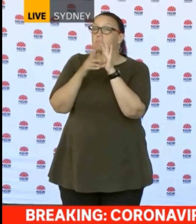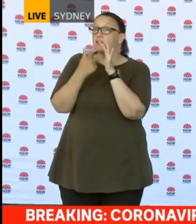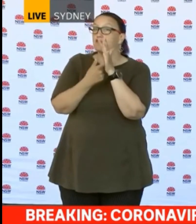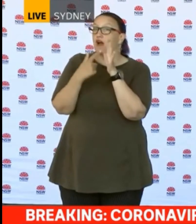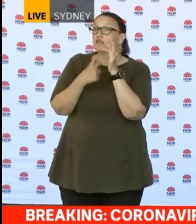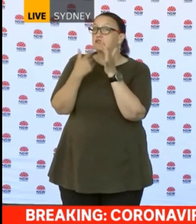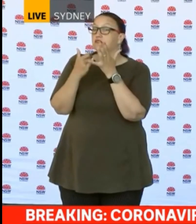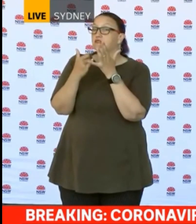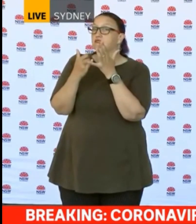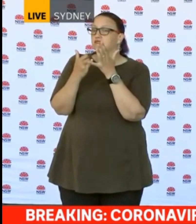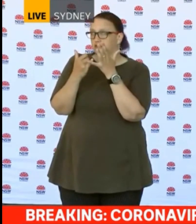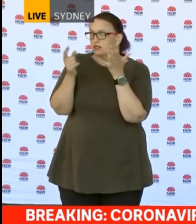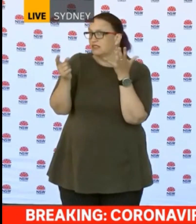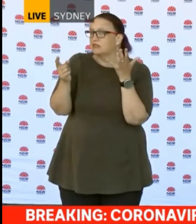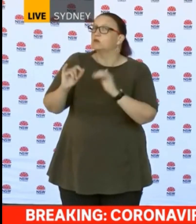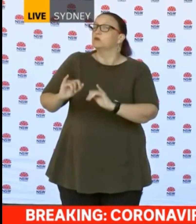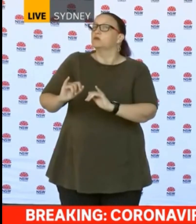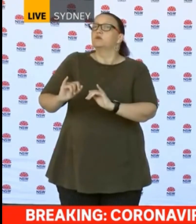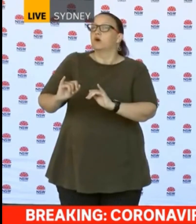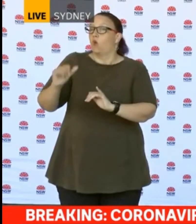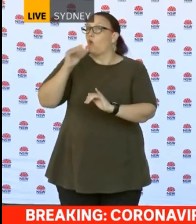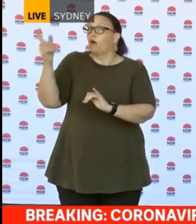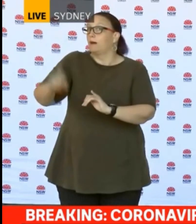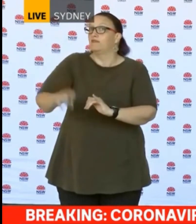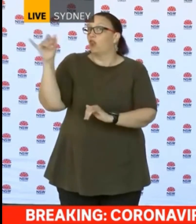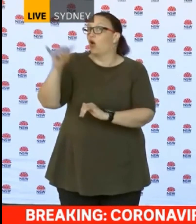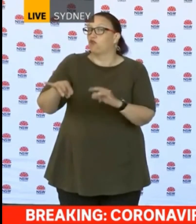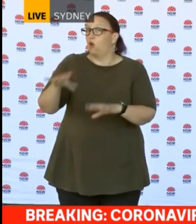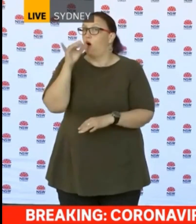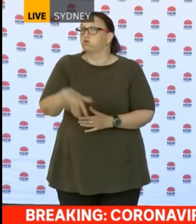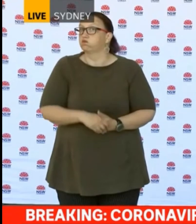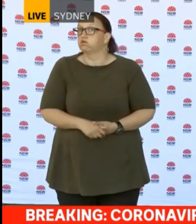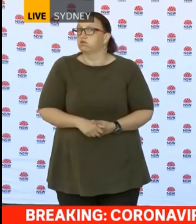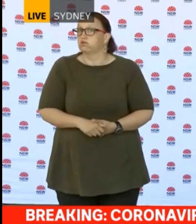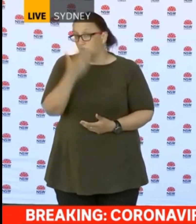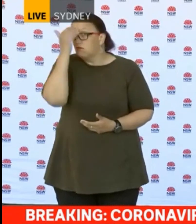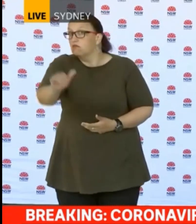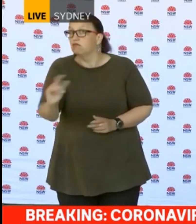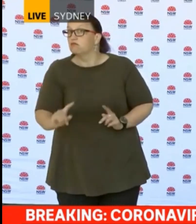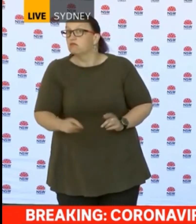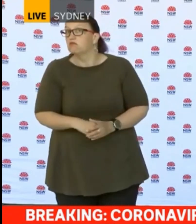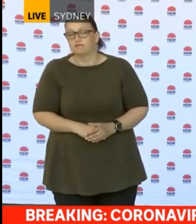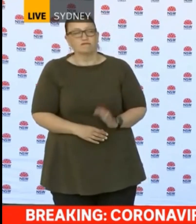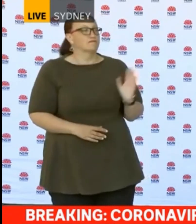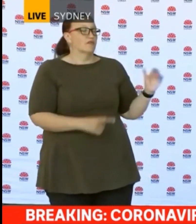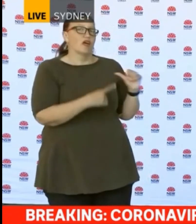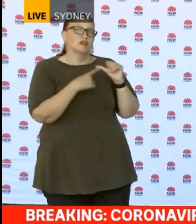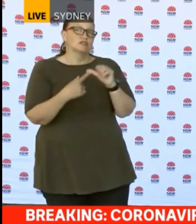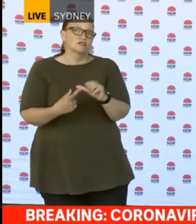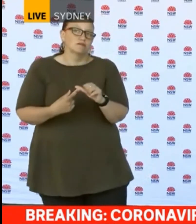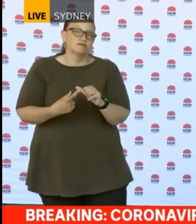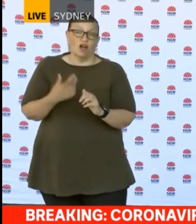when making those decisions. I hope that's a temporary situation and that resumes, and different organisations will make different decisions. But I